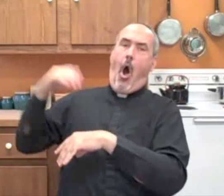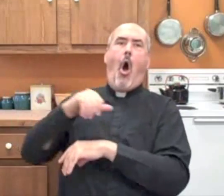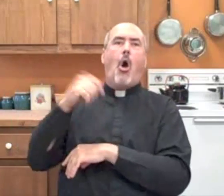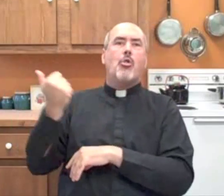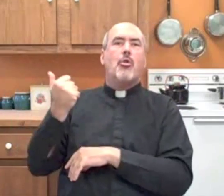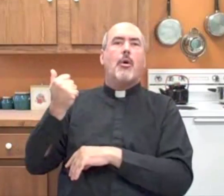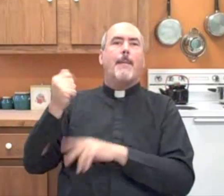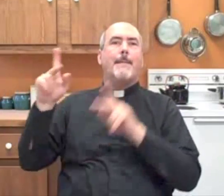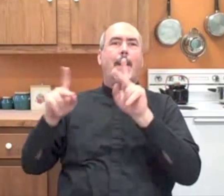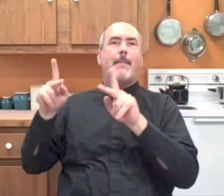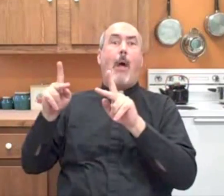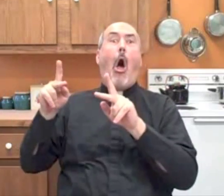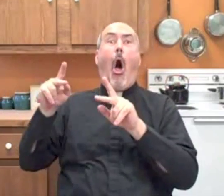look at the apparition.